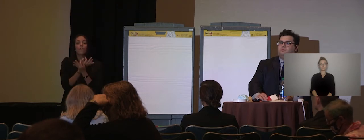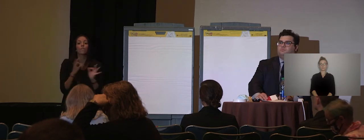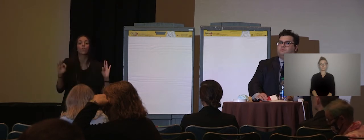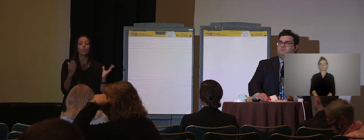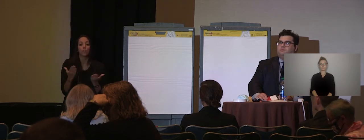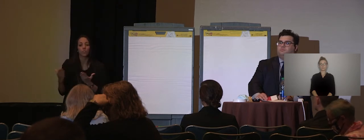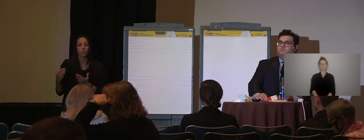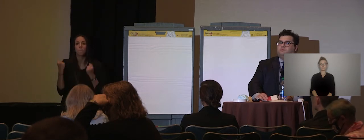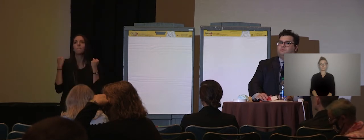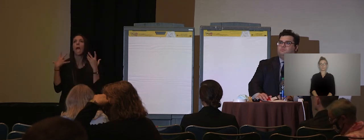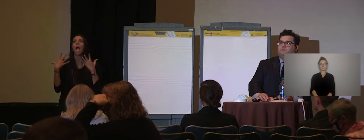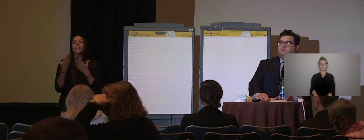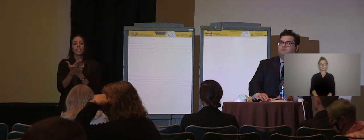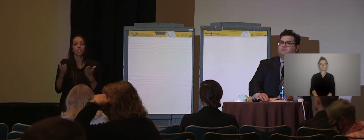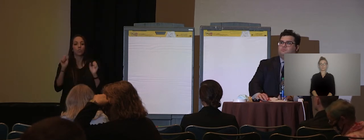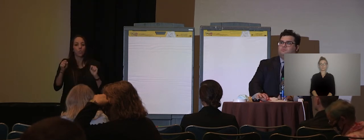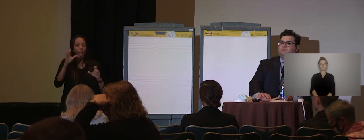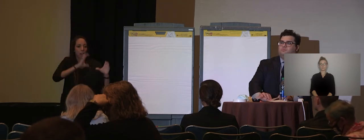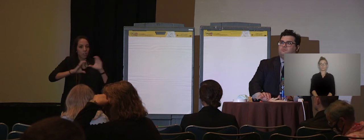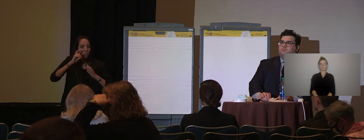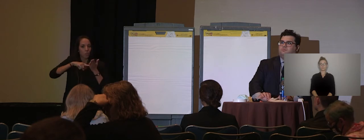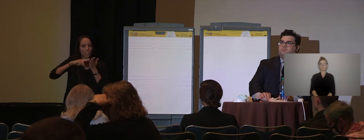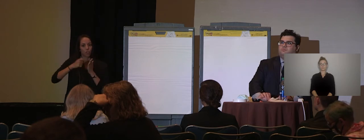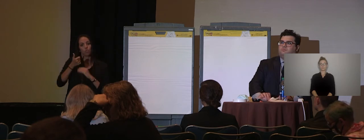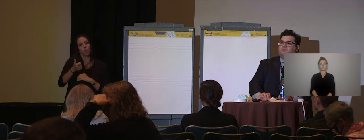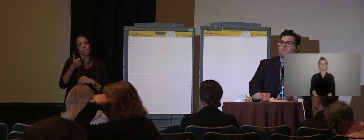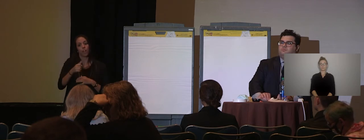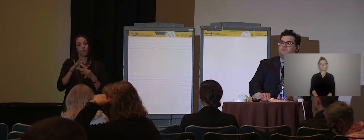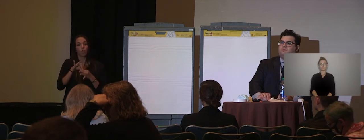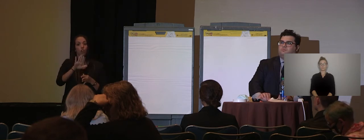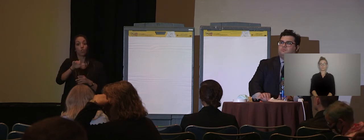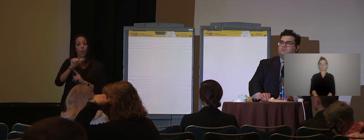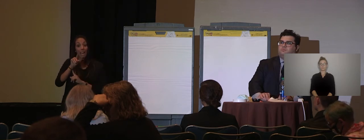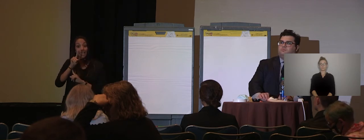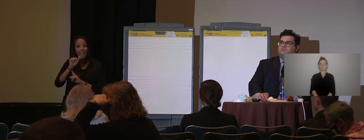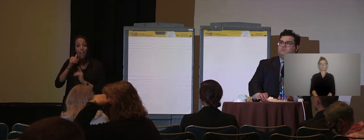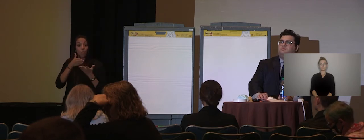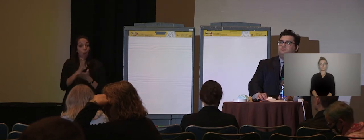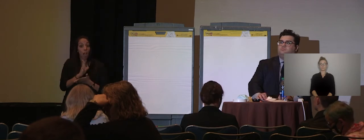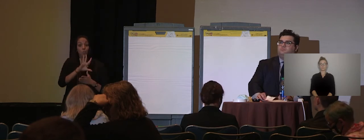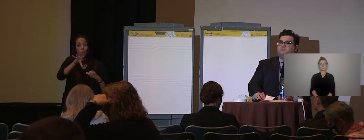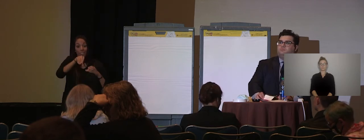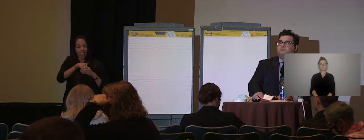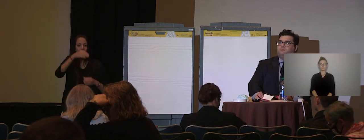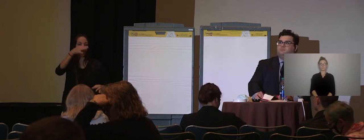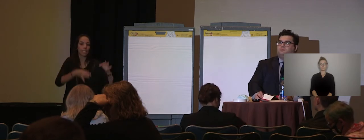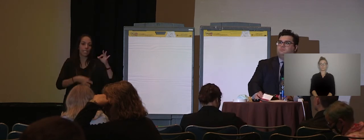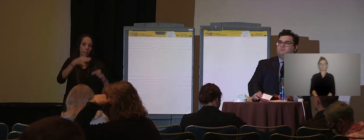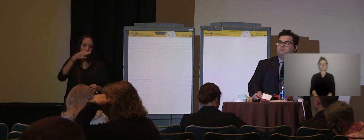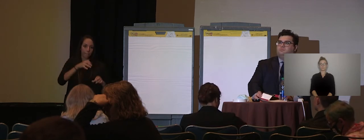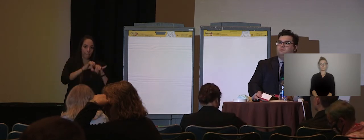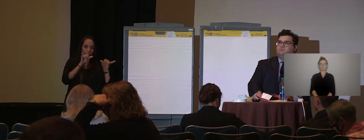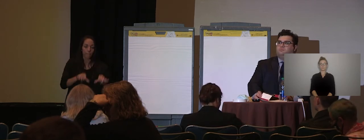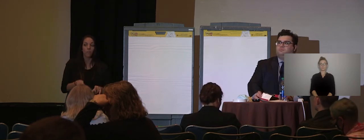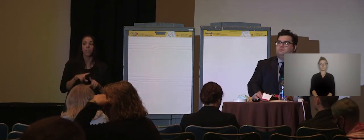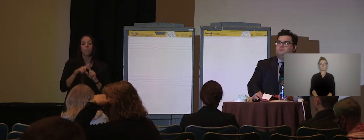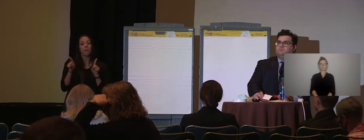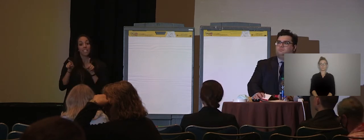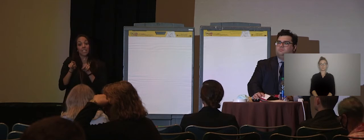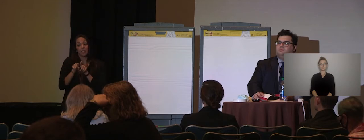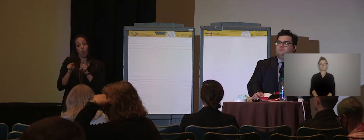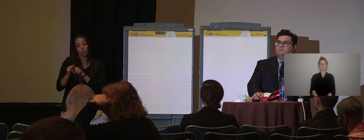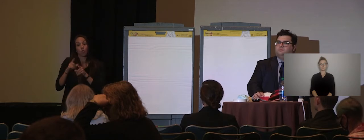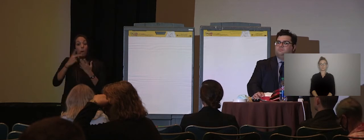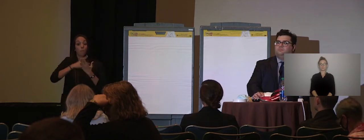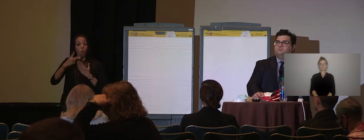all kinds of things you can look at on there regarding your ADA rights within the criminal justice. And it's a program we